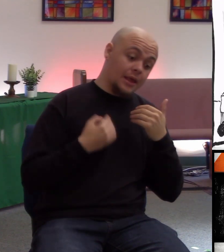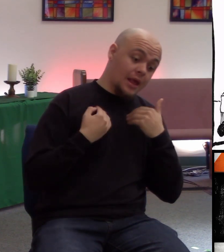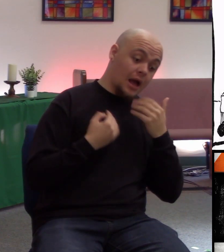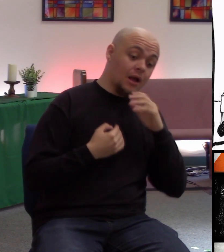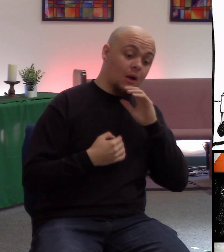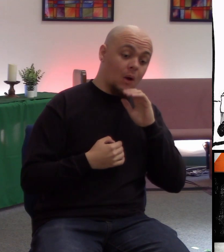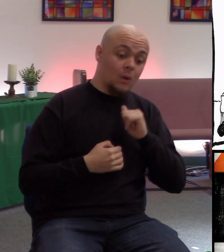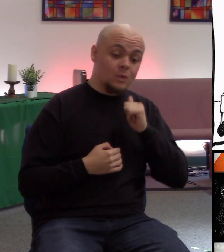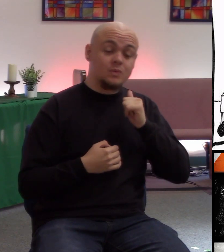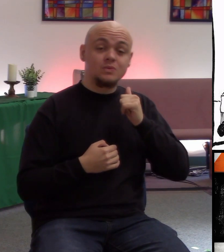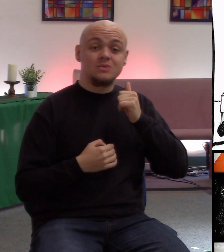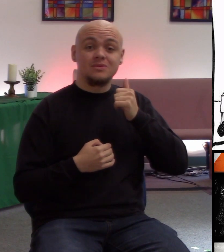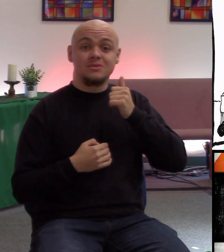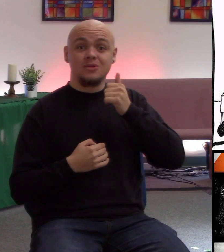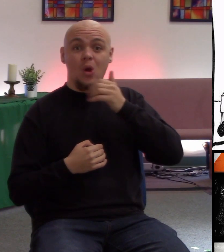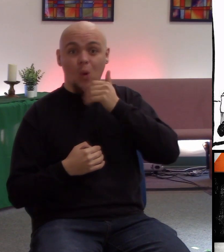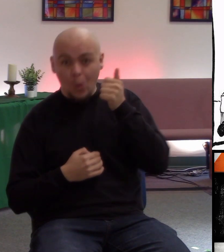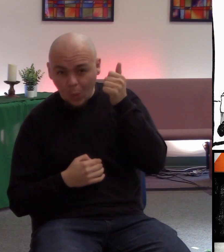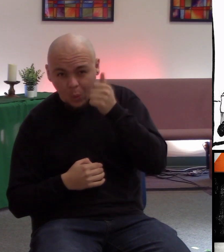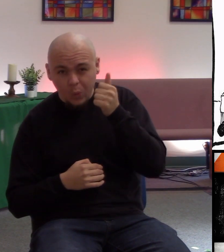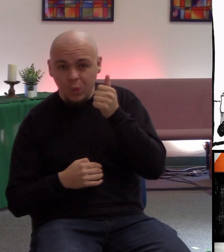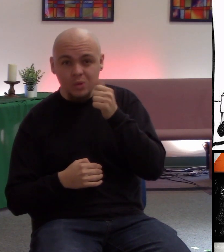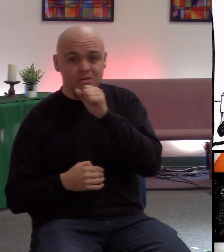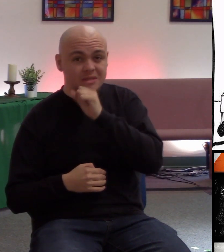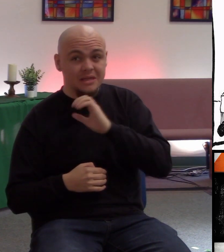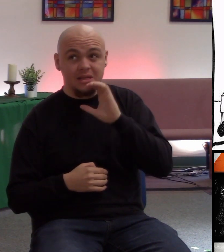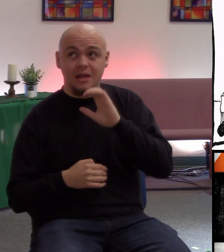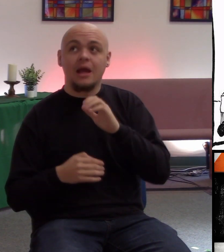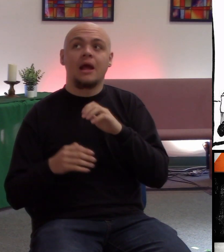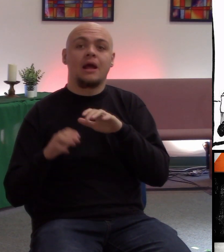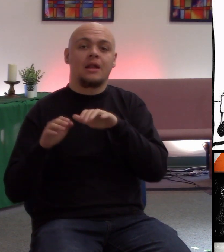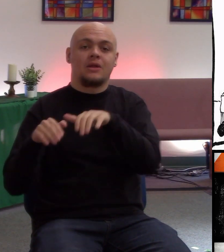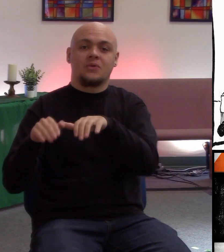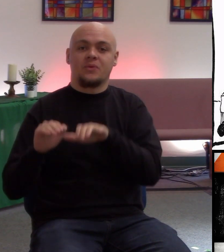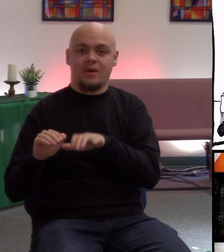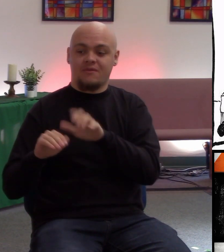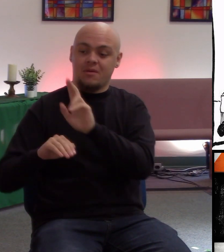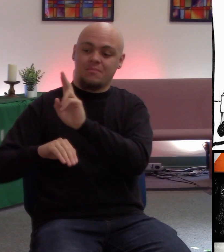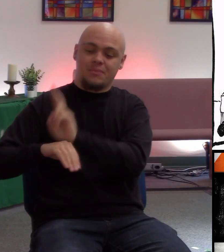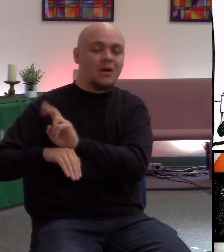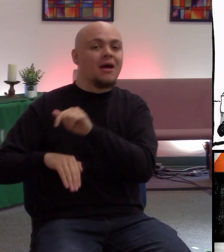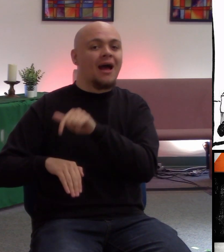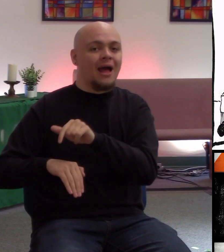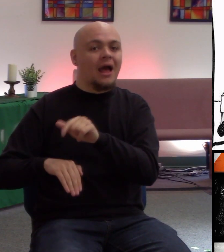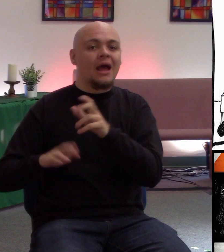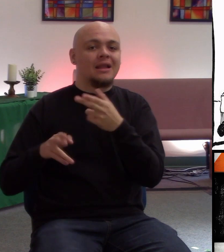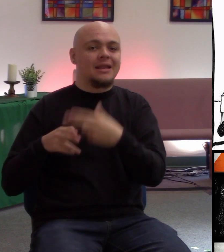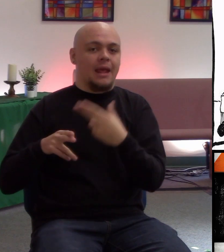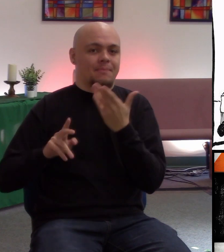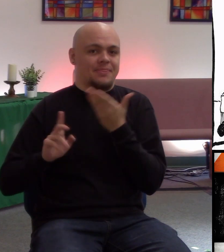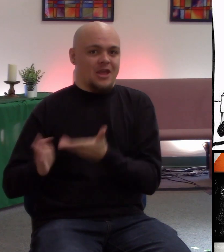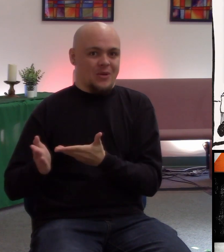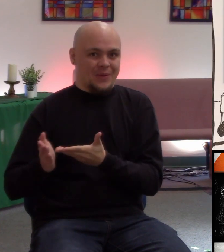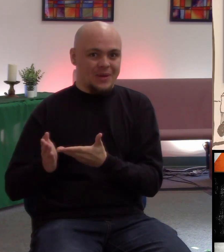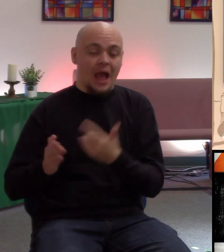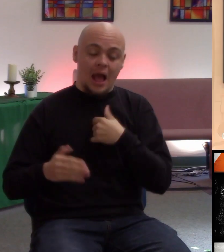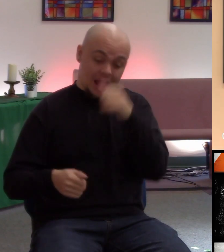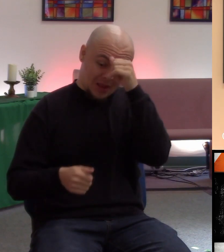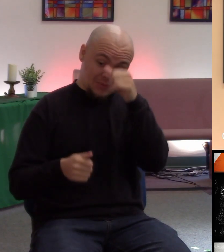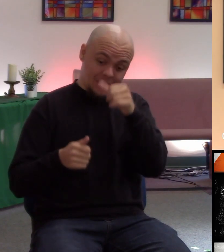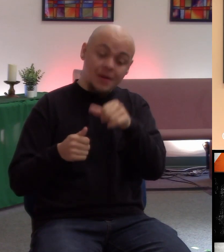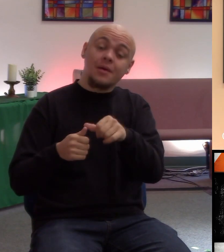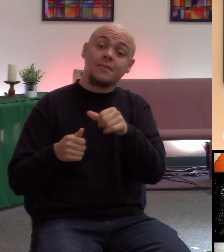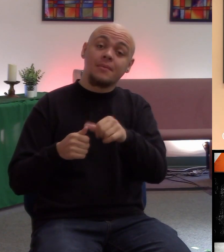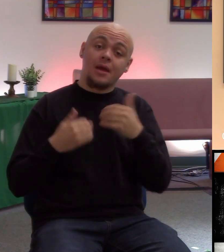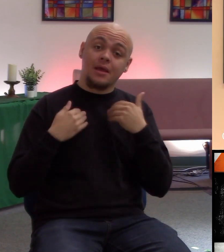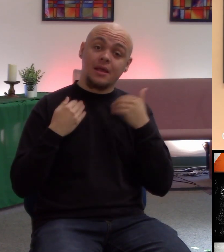Who's there in hospice? Jesus is coming soon. And there's a sign on his grave, right? Because like me, this has happened. I can remember